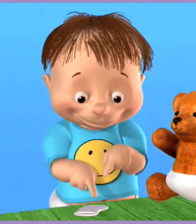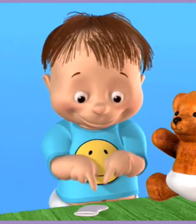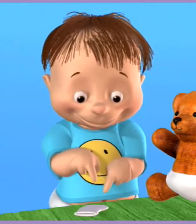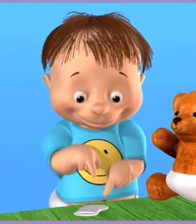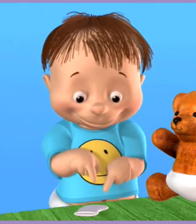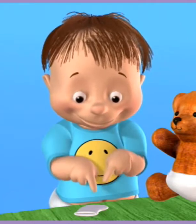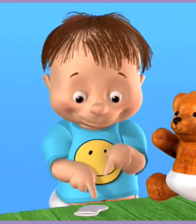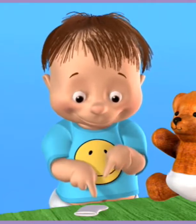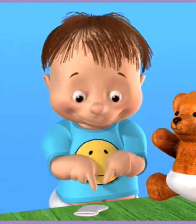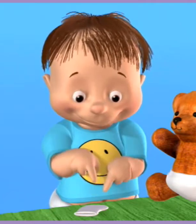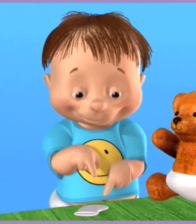Socks.